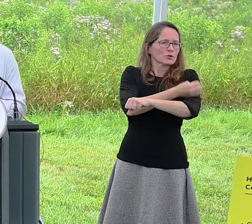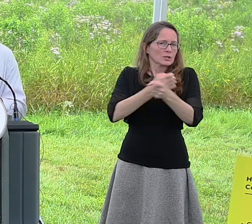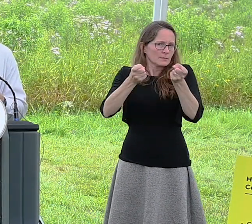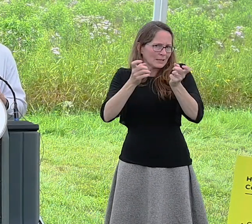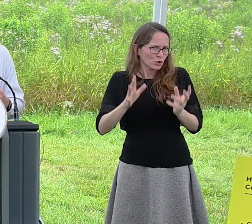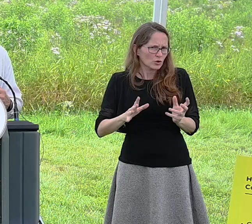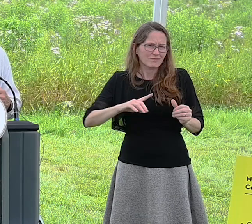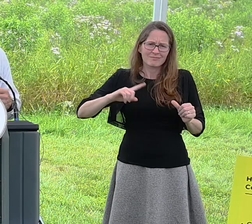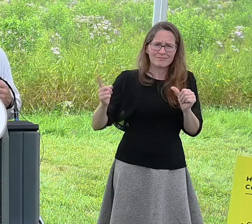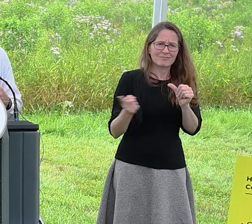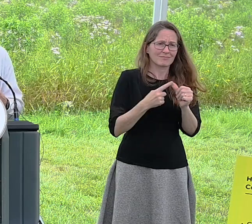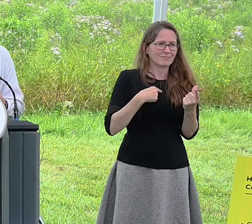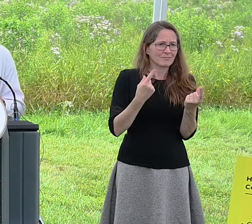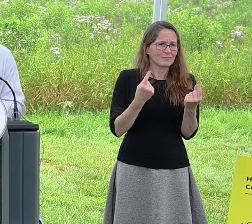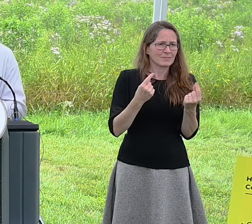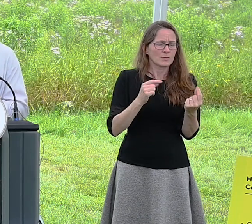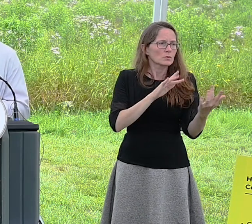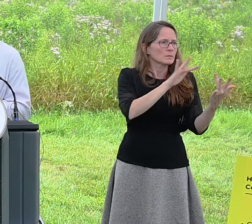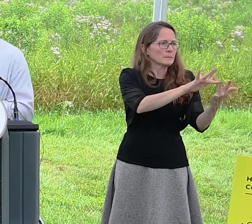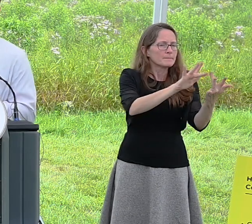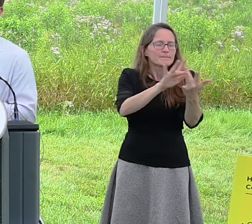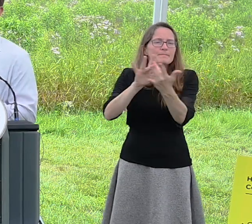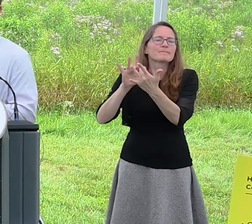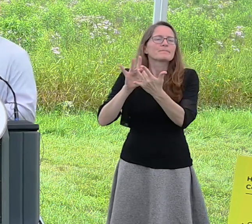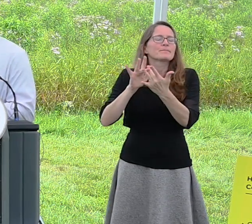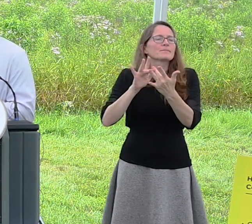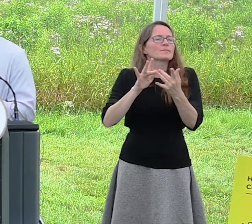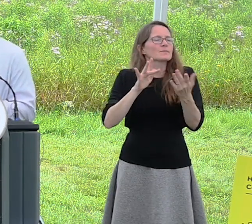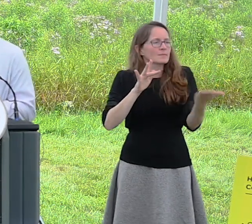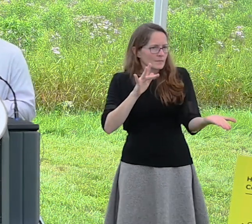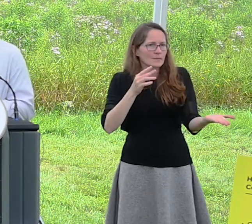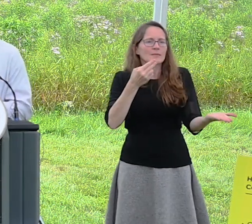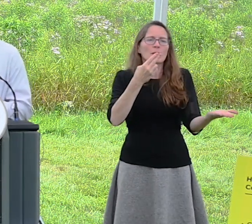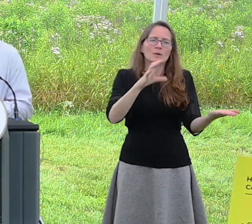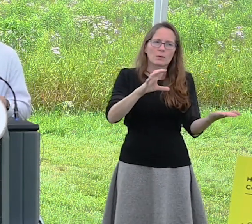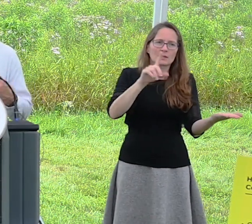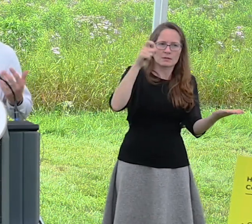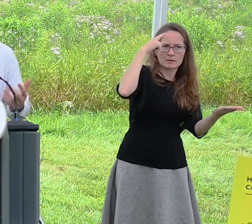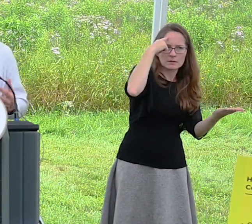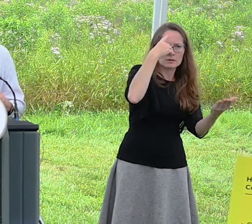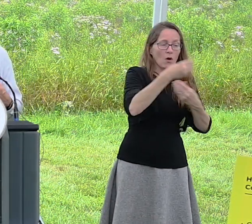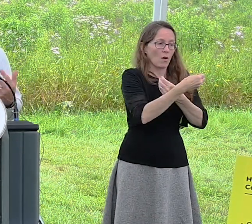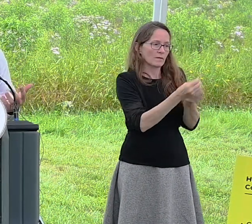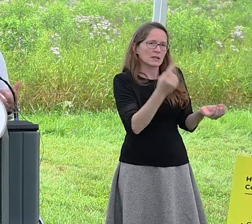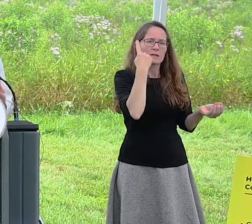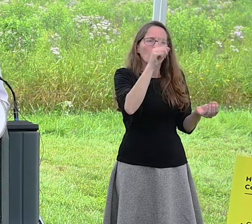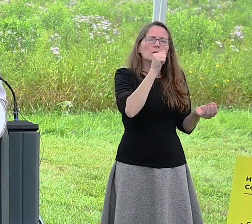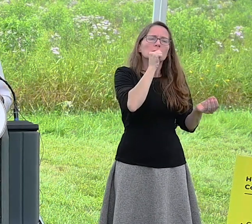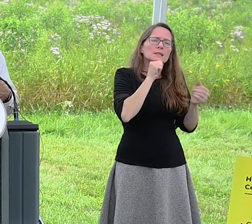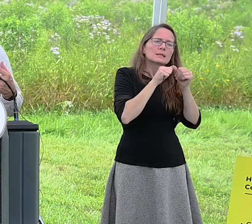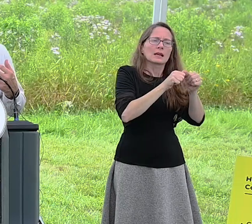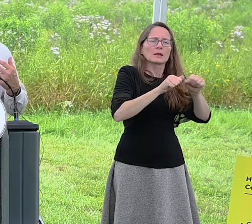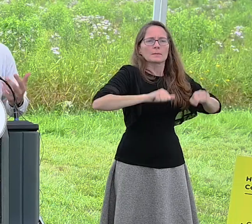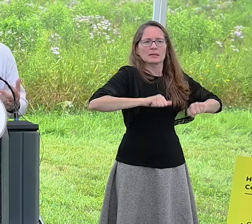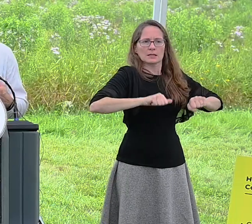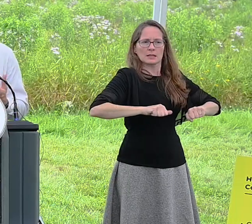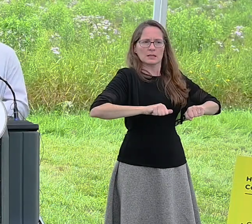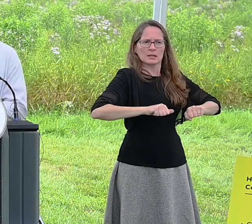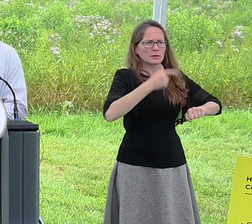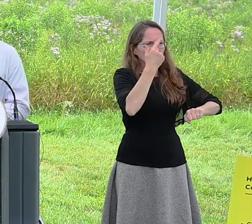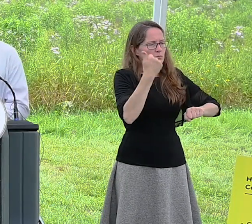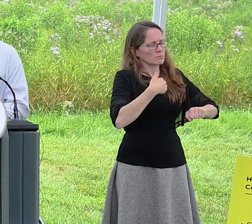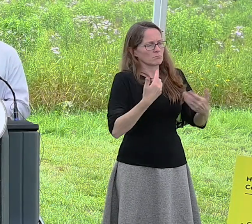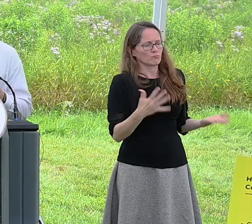did was to reach out to our counterparts at Howard County's Office of Sustainability, because I knew that we had a shared mission